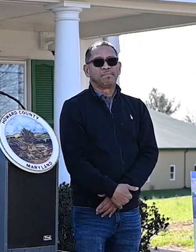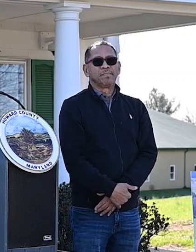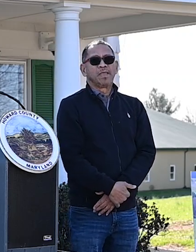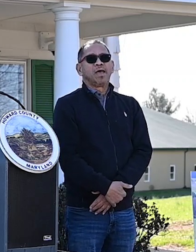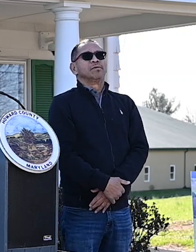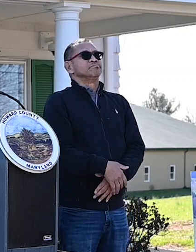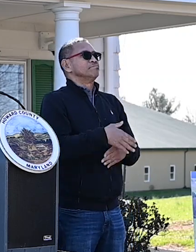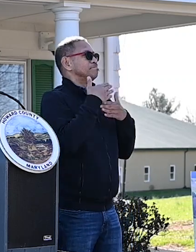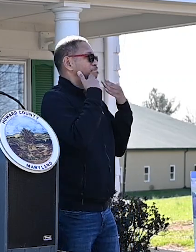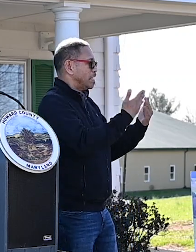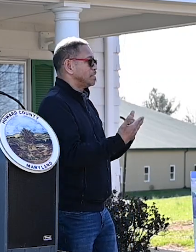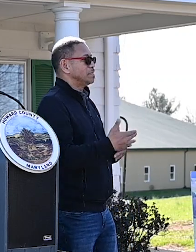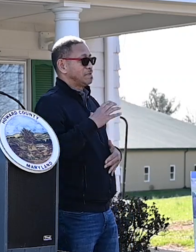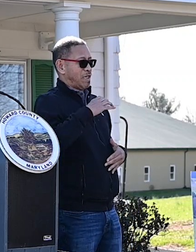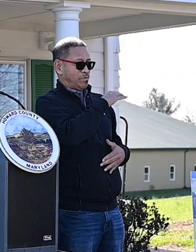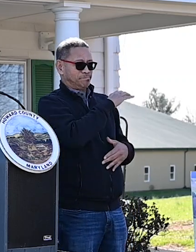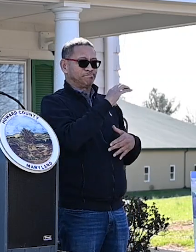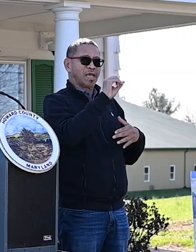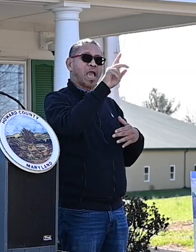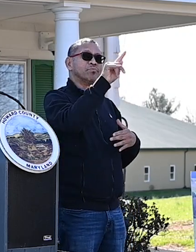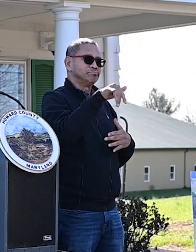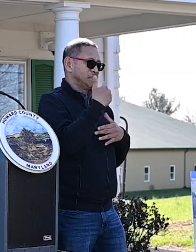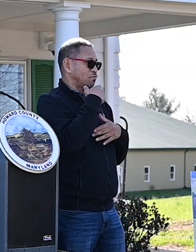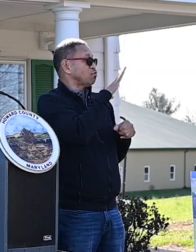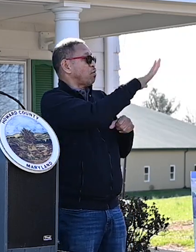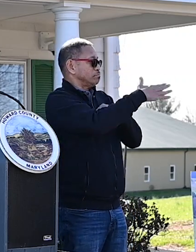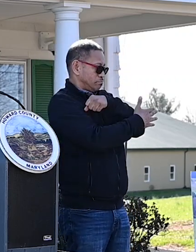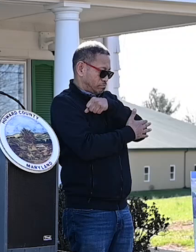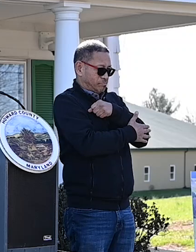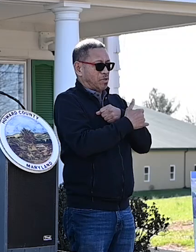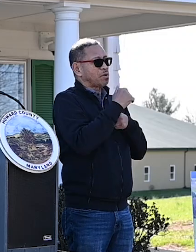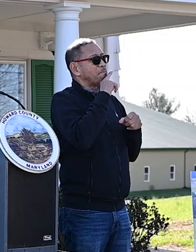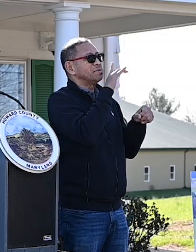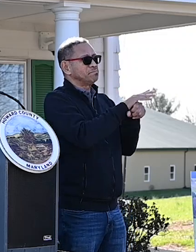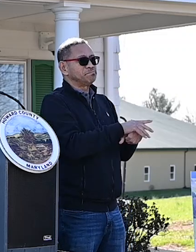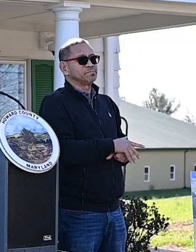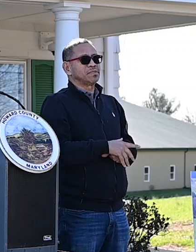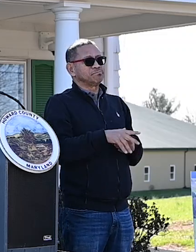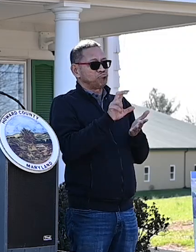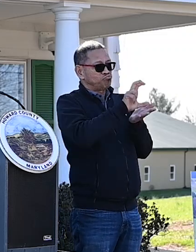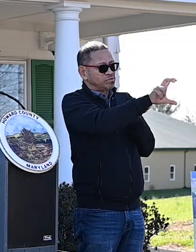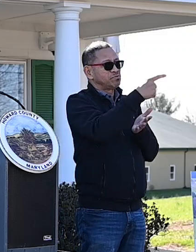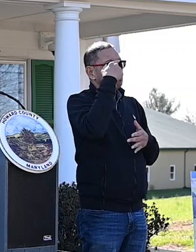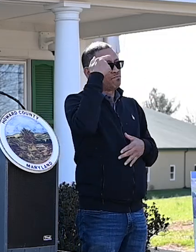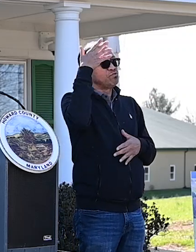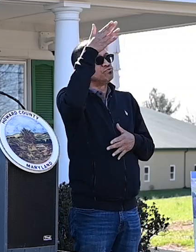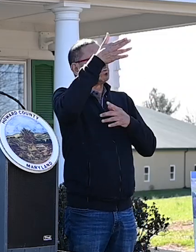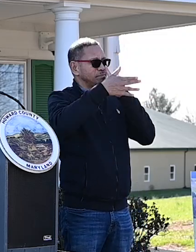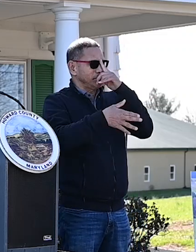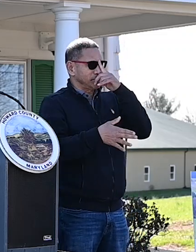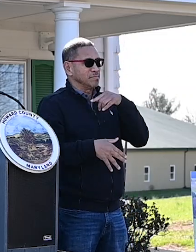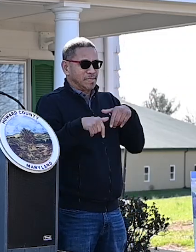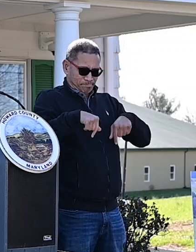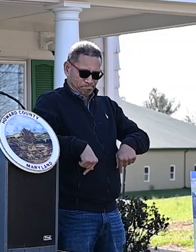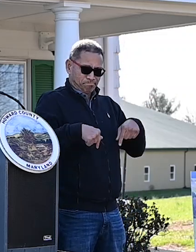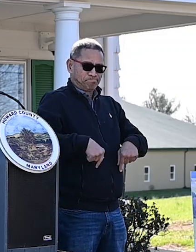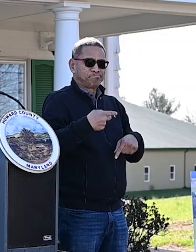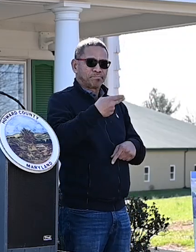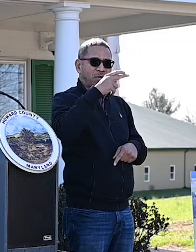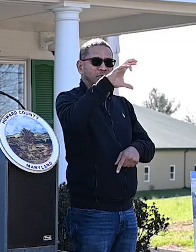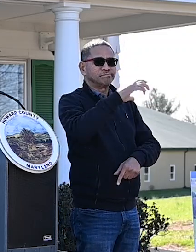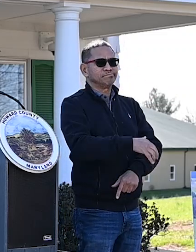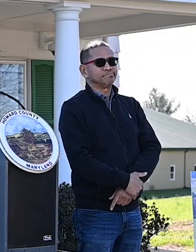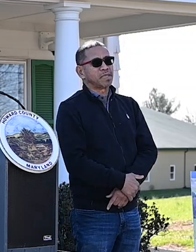I would like to thank the county for showing their commitment to investing in the future of the business of agriculture here in Howard